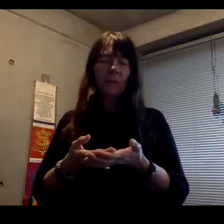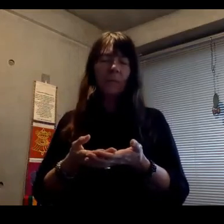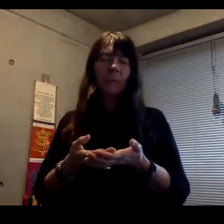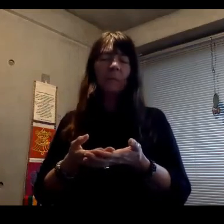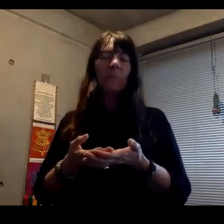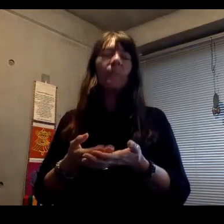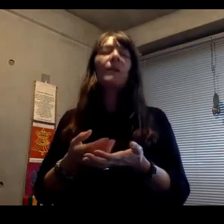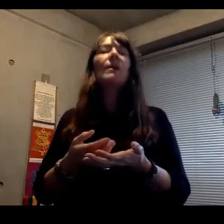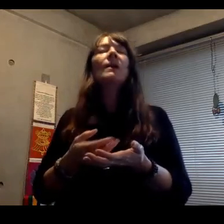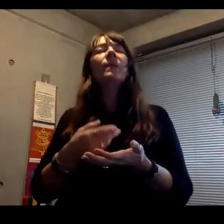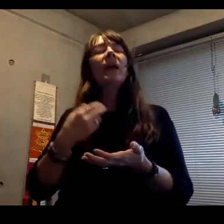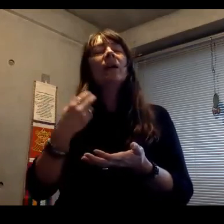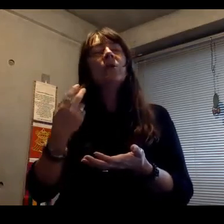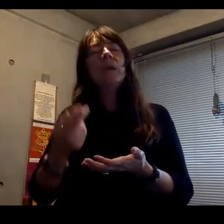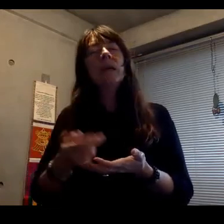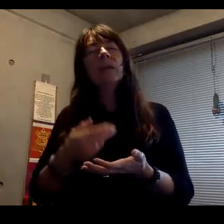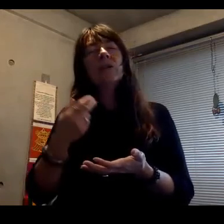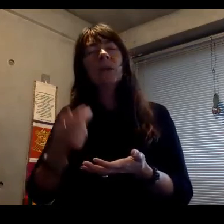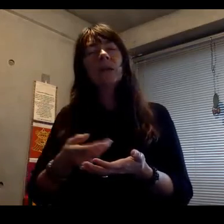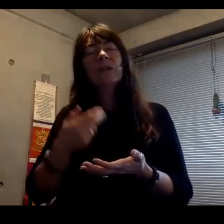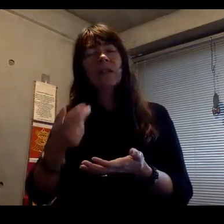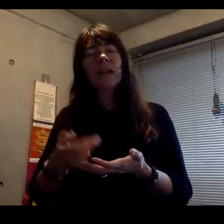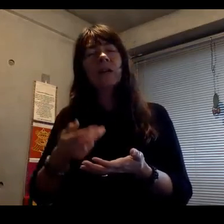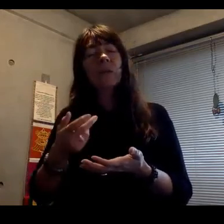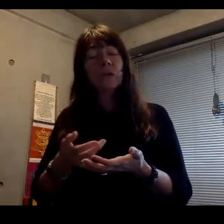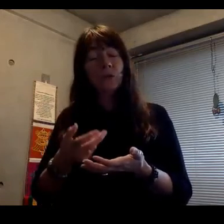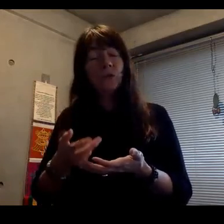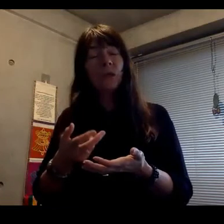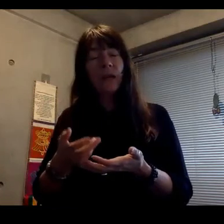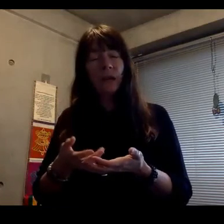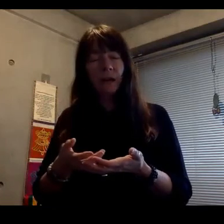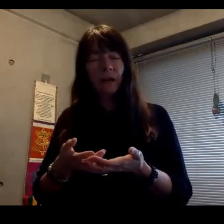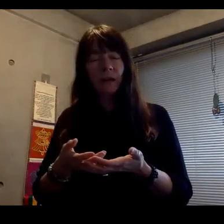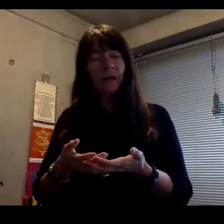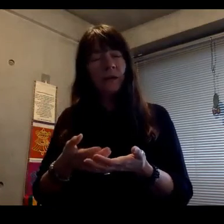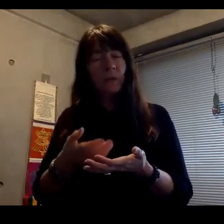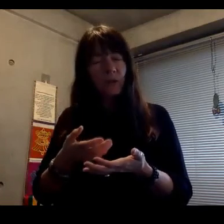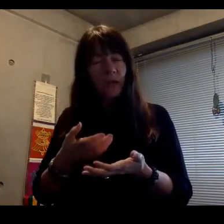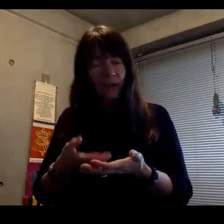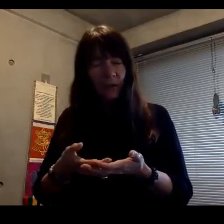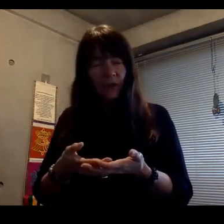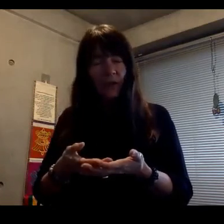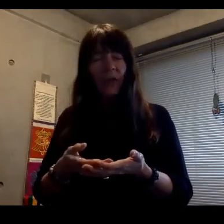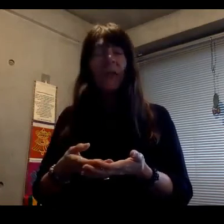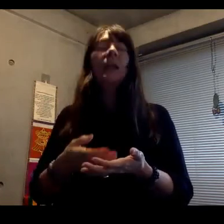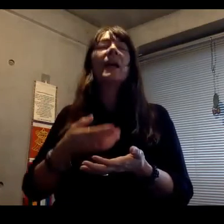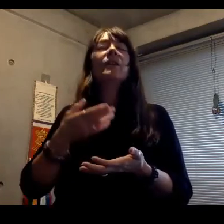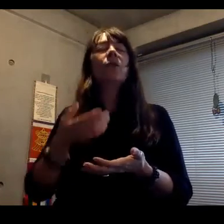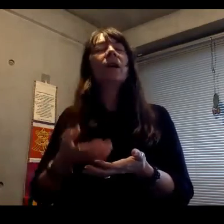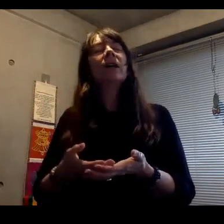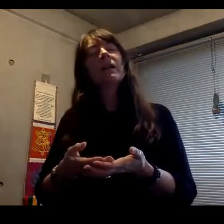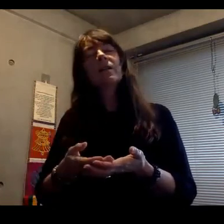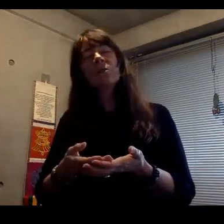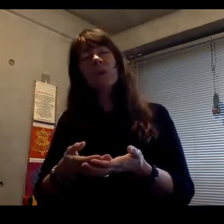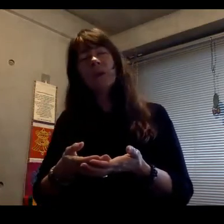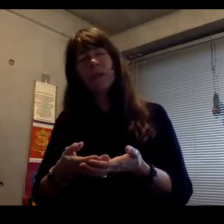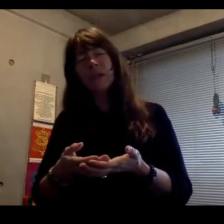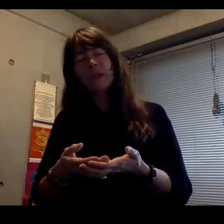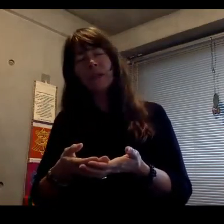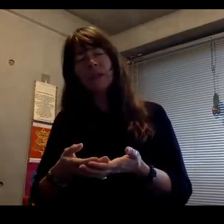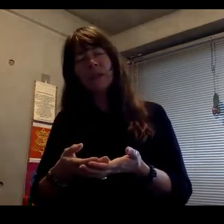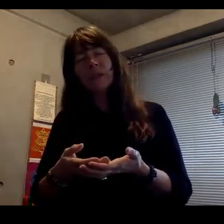say. Then you begin to understand what you truly are, which is energy, and you're connected to